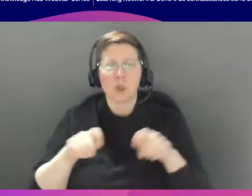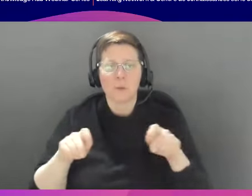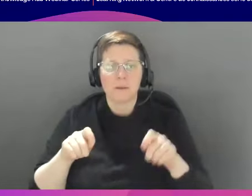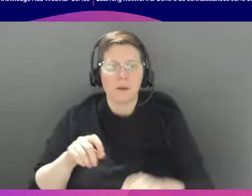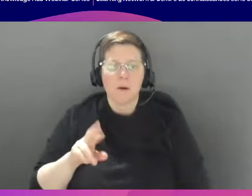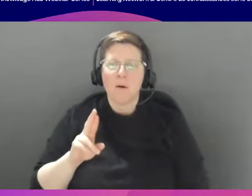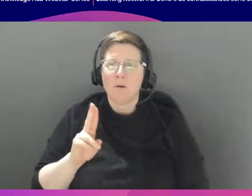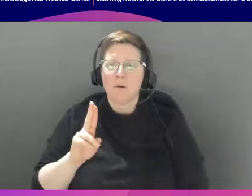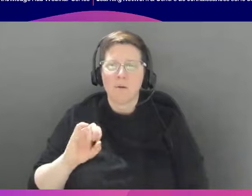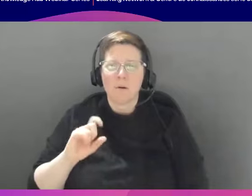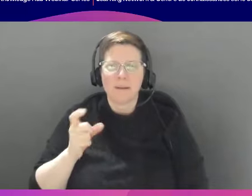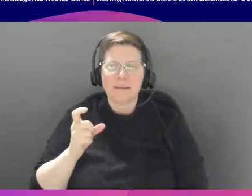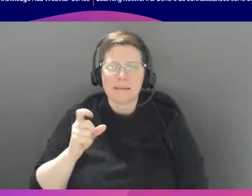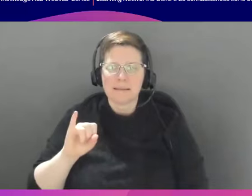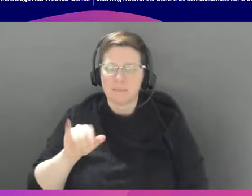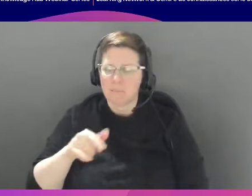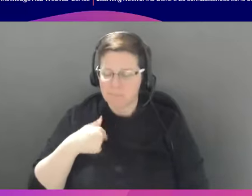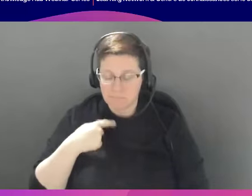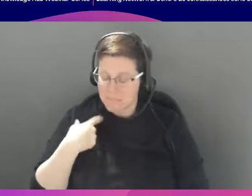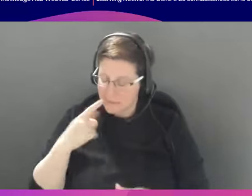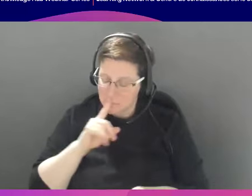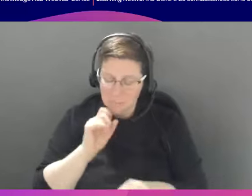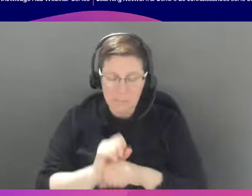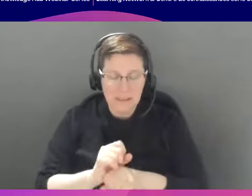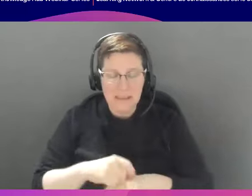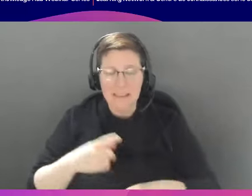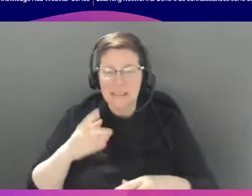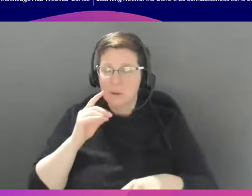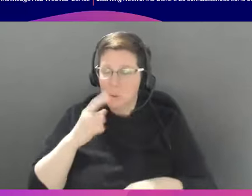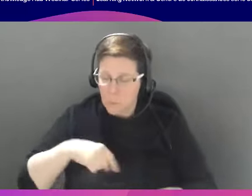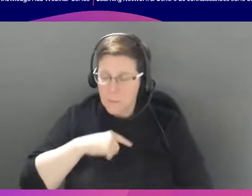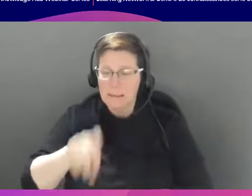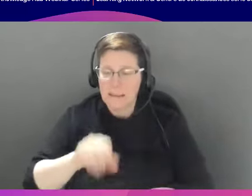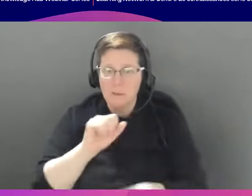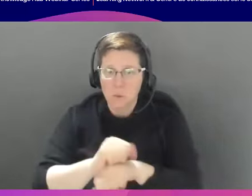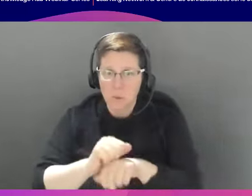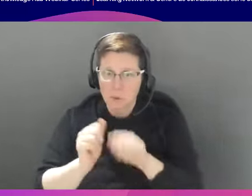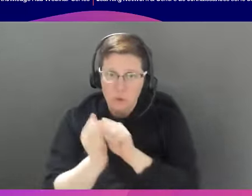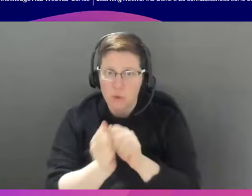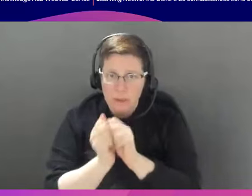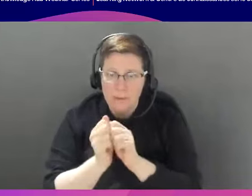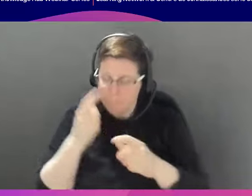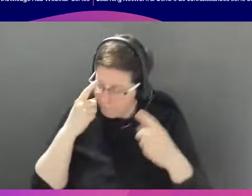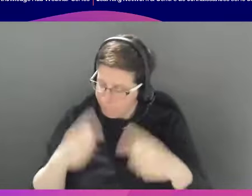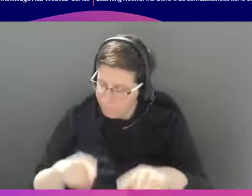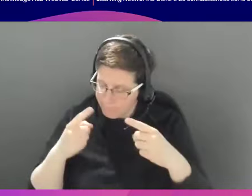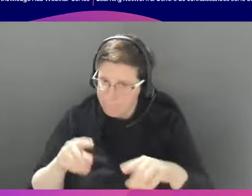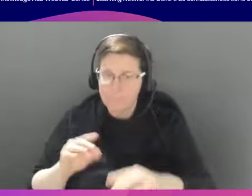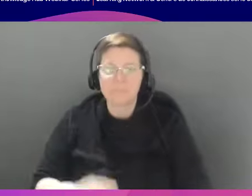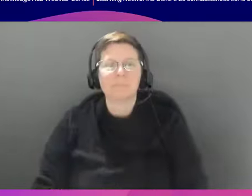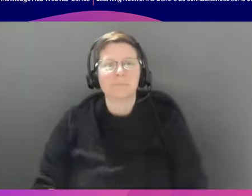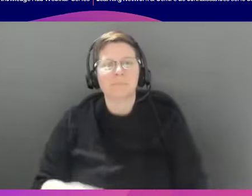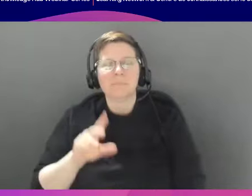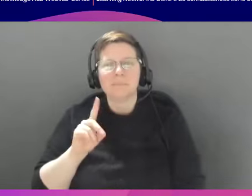what Esley said. It is a collaborative. Totally. Thank you. Okay, so that is all the time that we